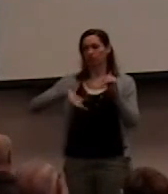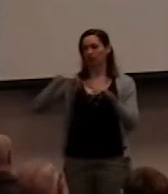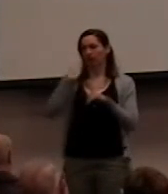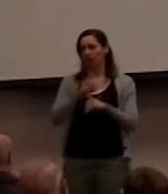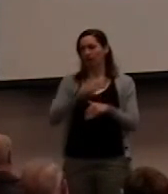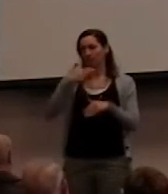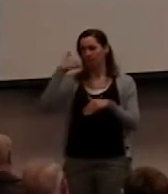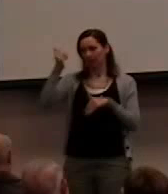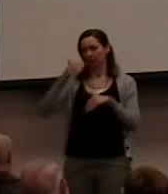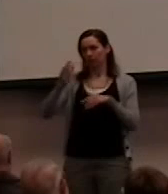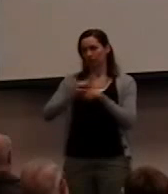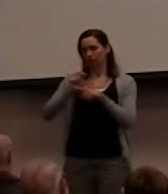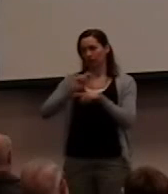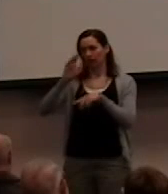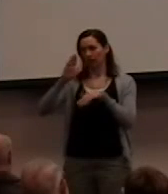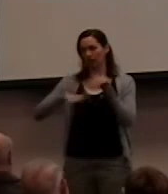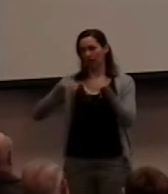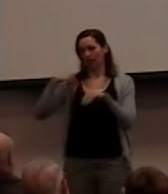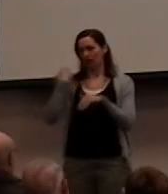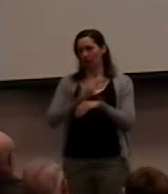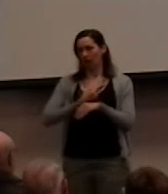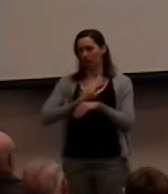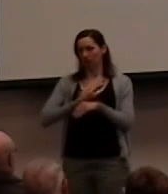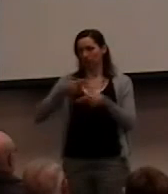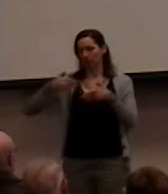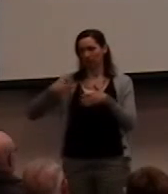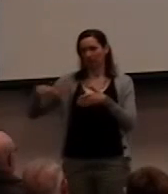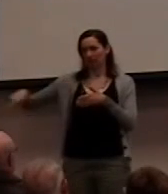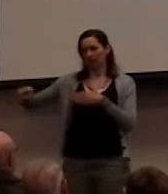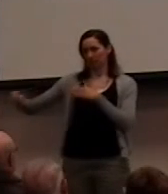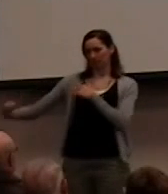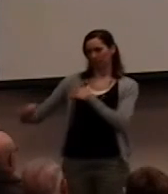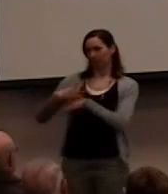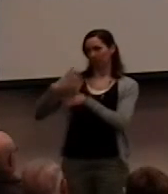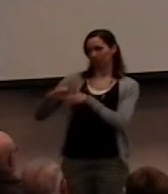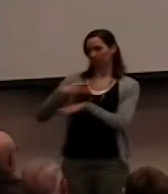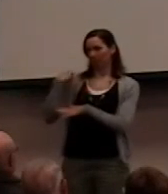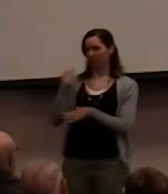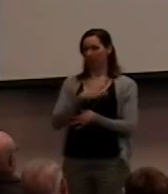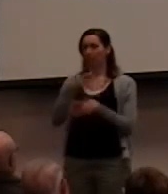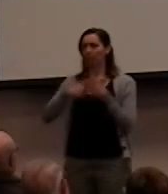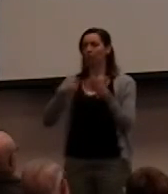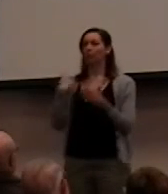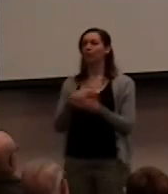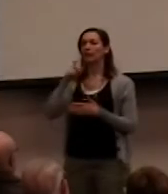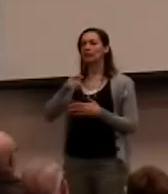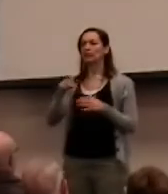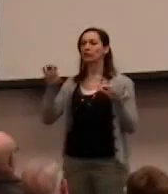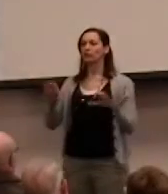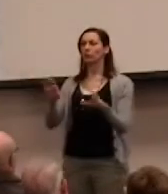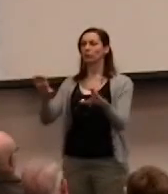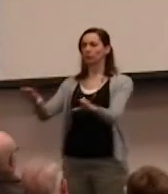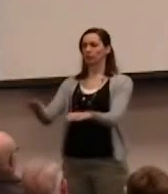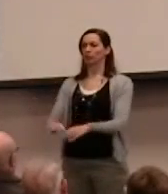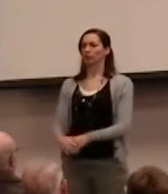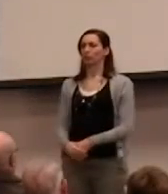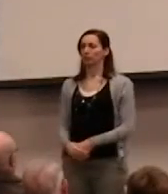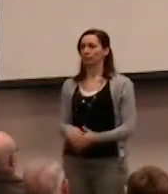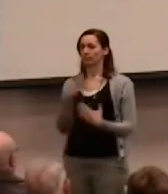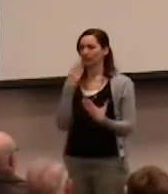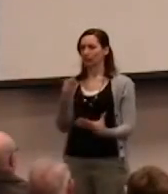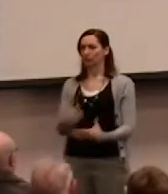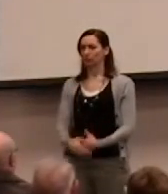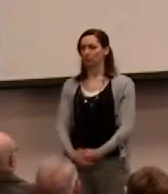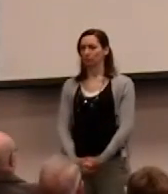better trained than us perhaps, to give us some guidance and insight into what we ought to be doing. Thank you.